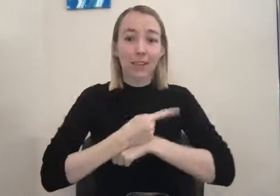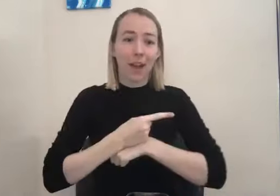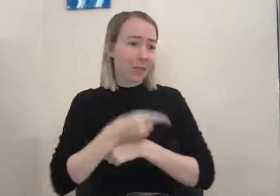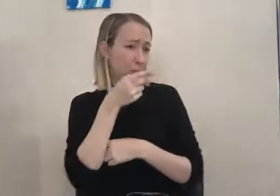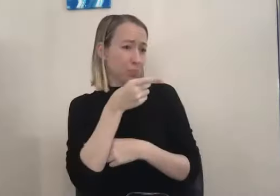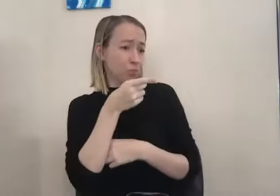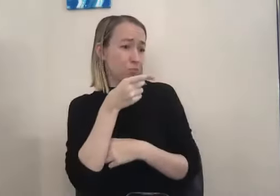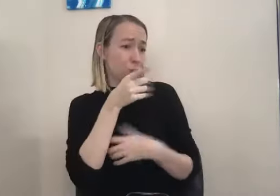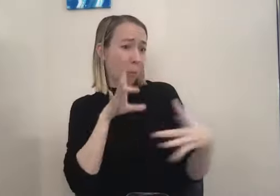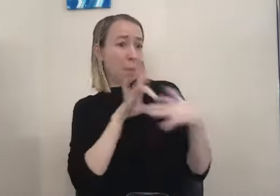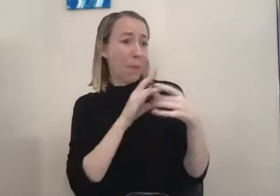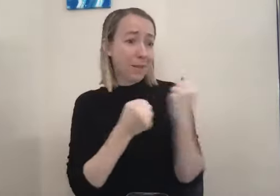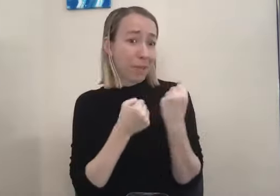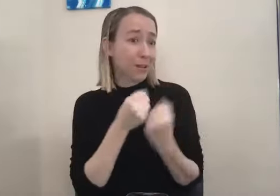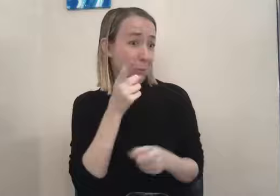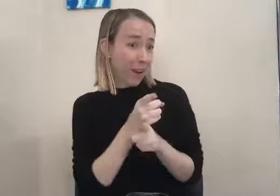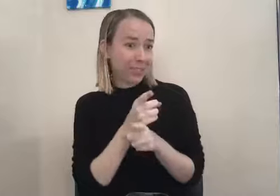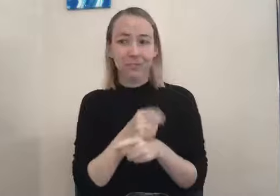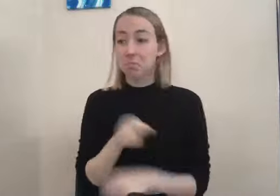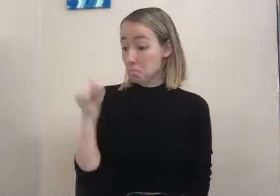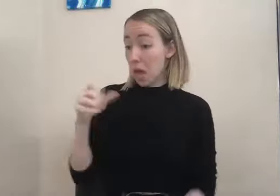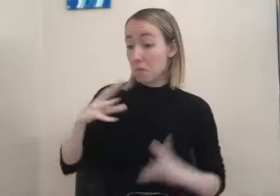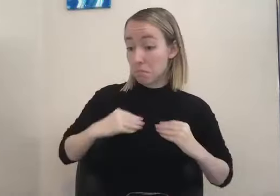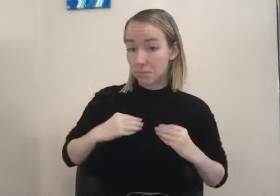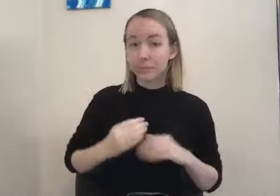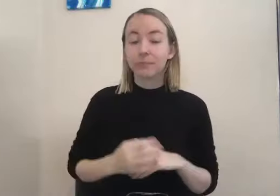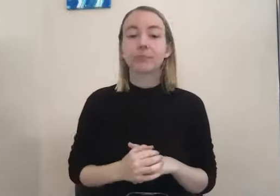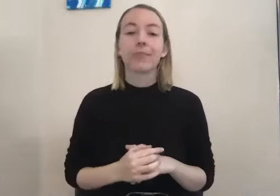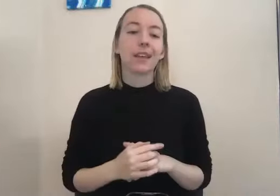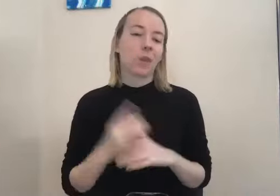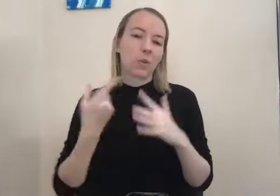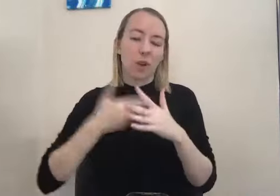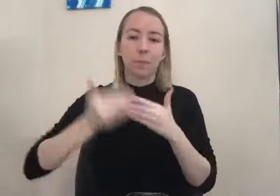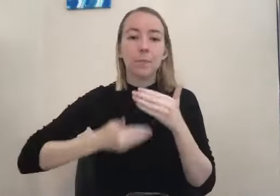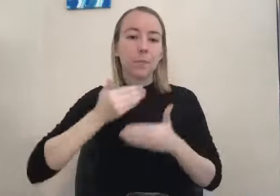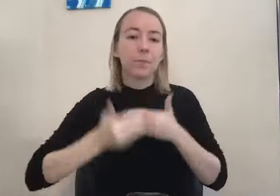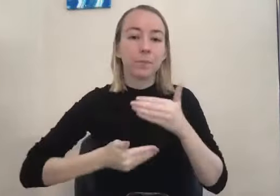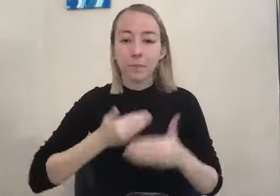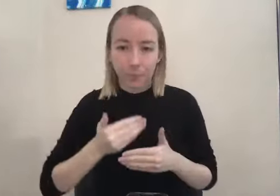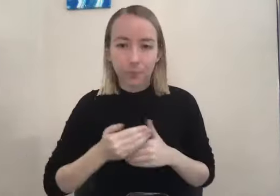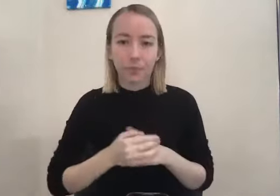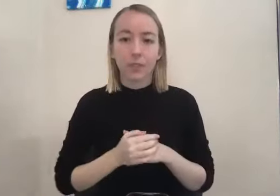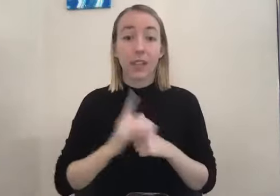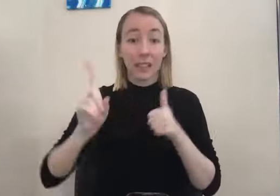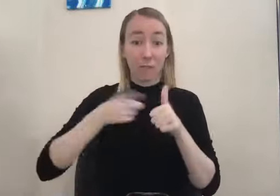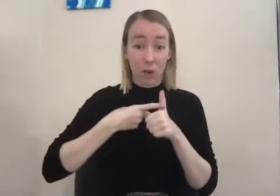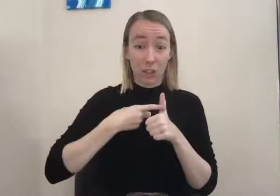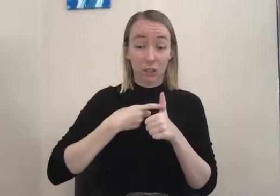couldn't tell you. So I used to go up to her and I'd say, I like what you said. And we would talk. And